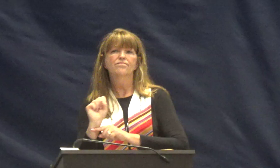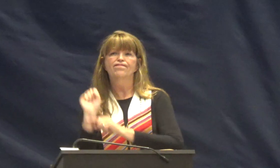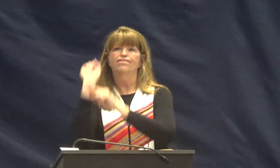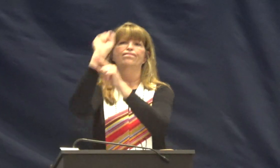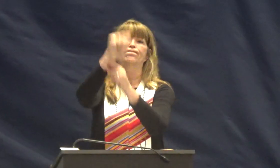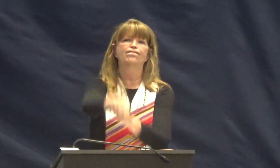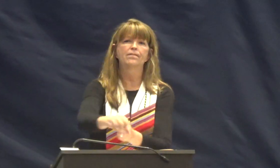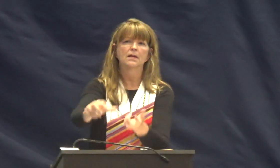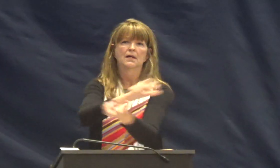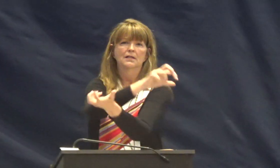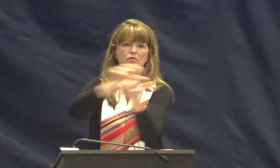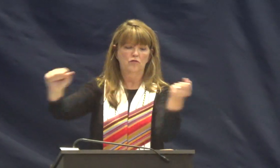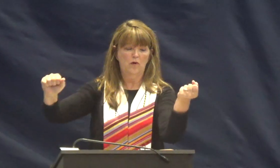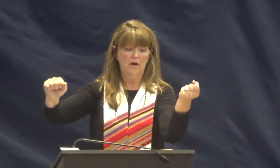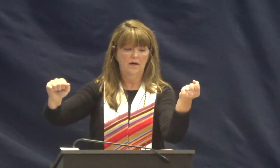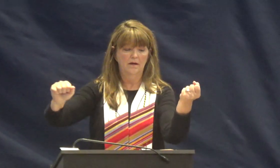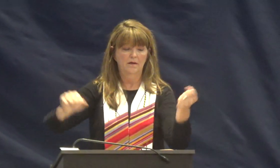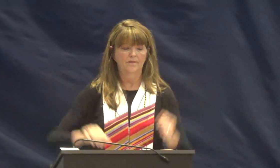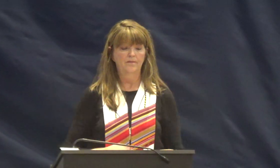and Nineveh shall be overthrown.